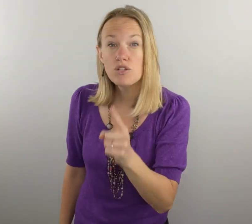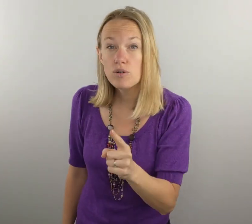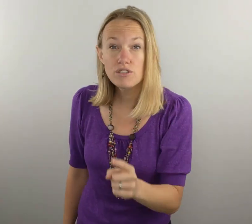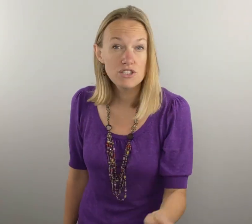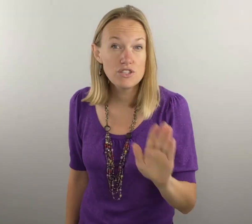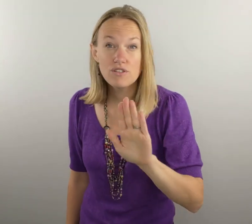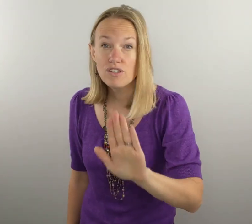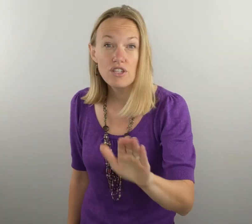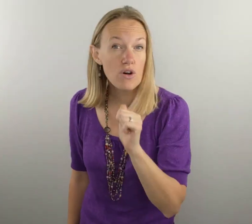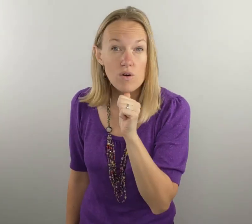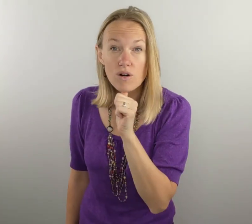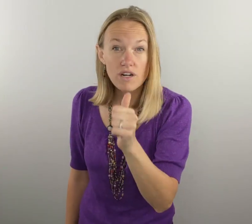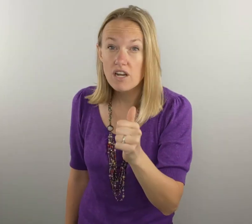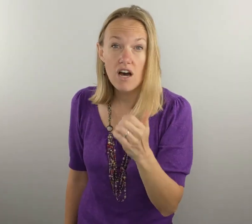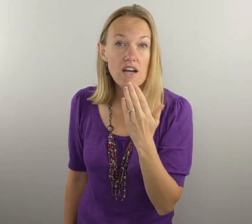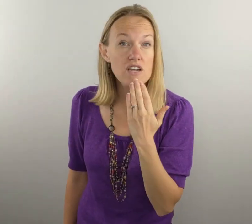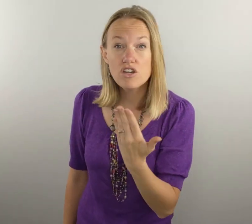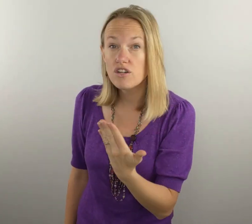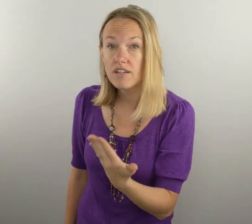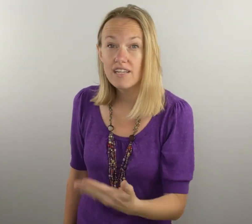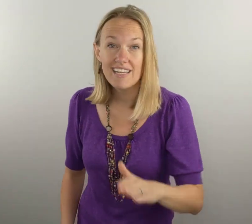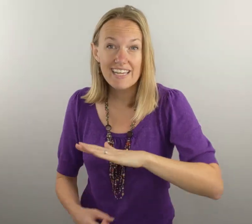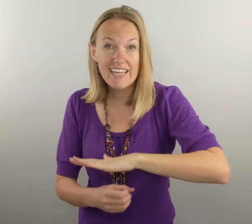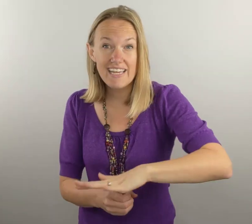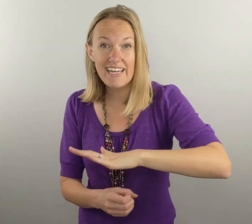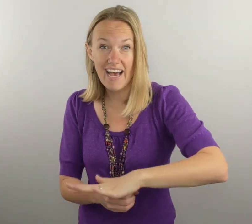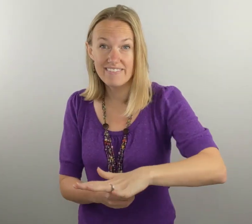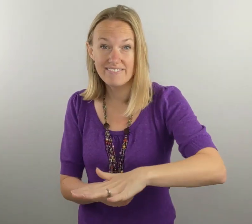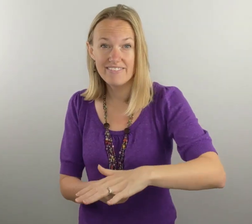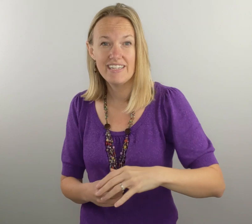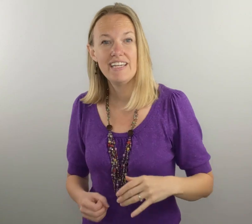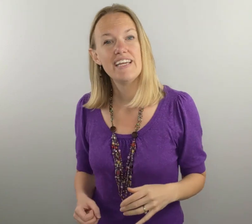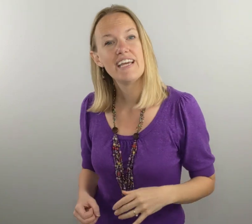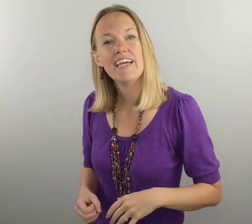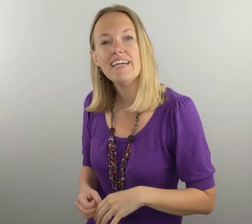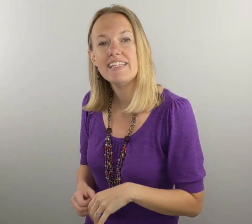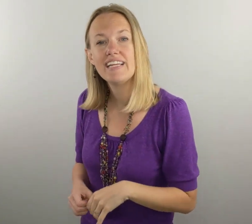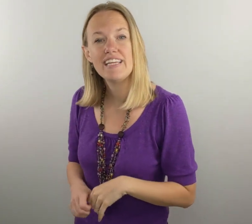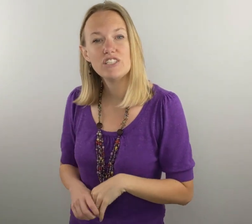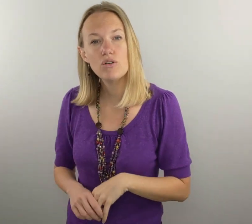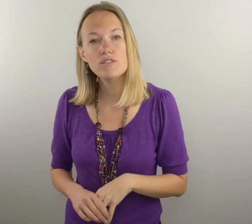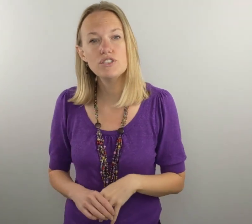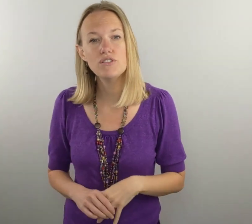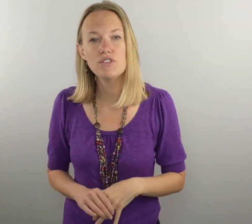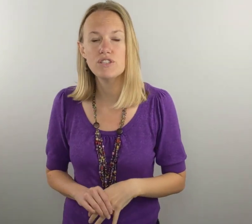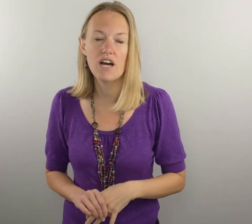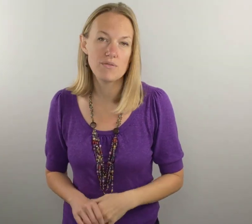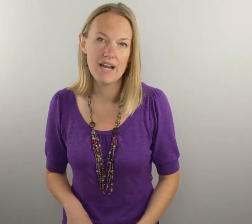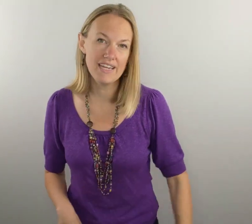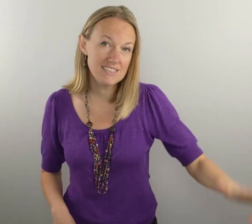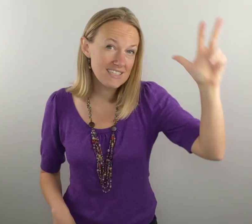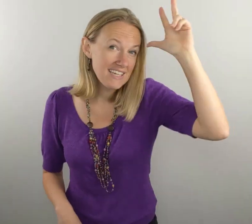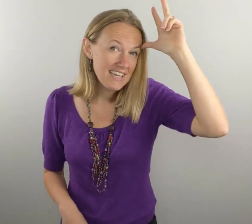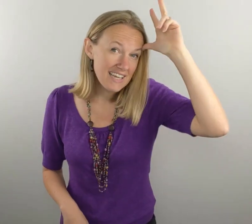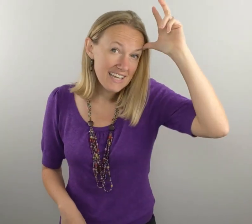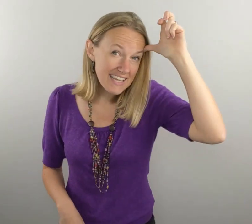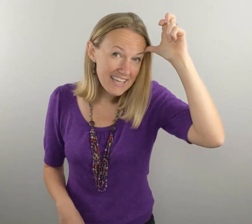told you you're not good enough. Okay, and then he told you you're not right.